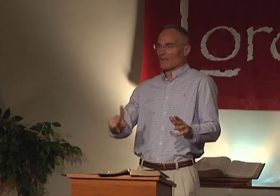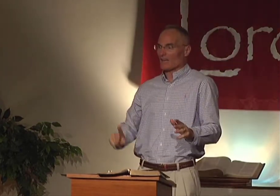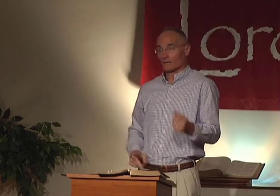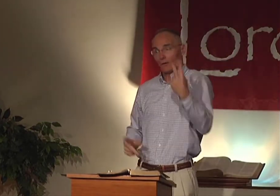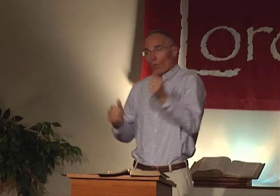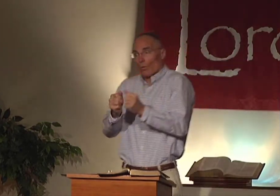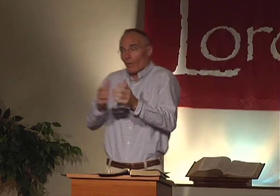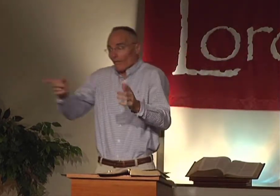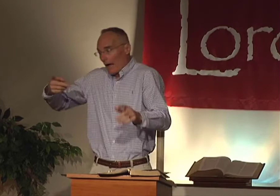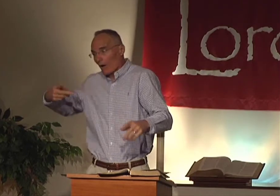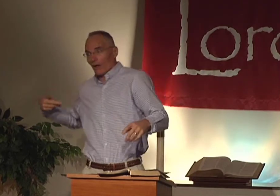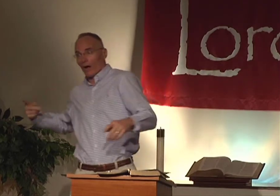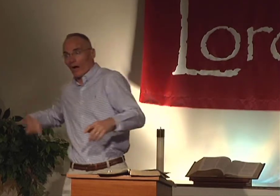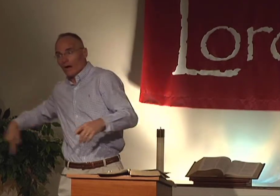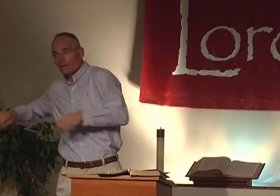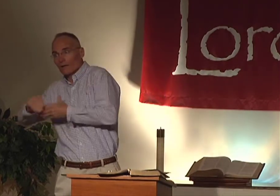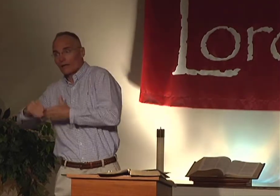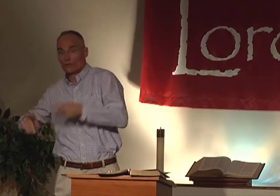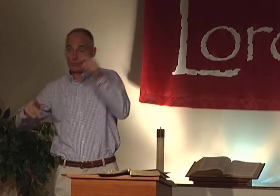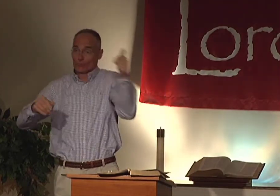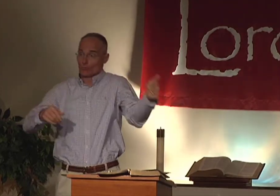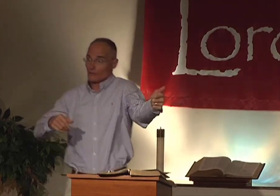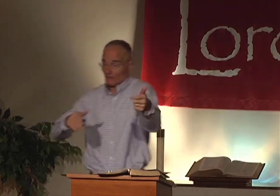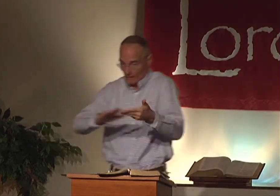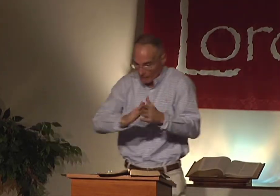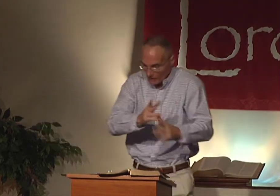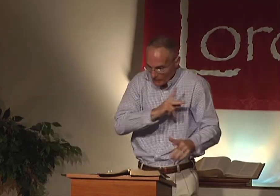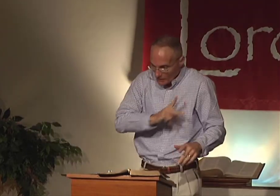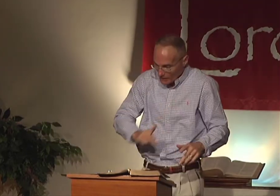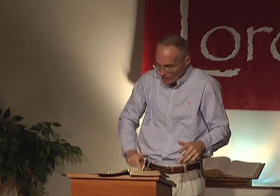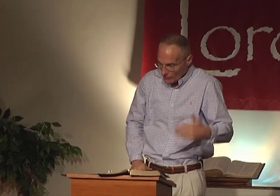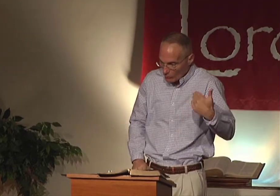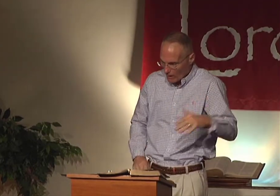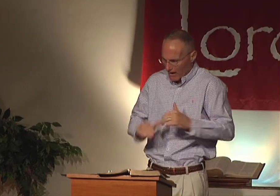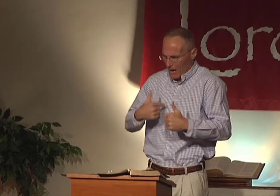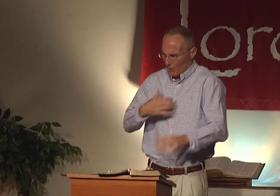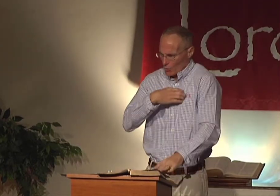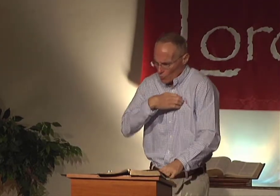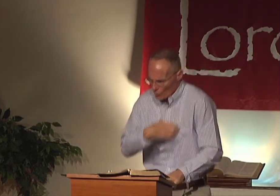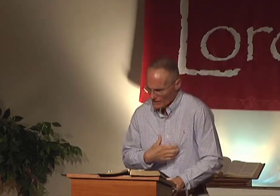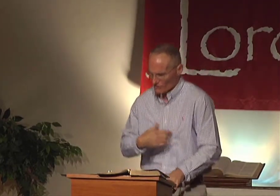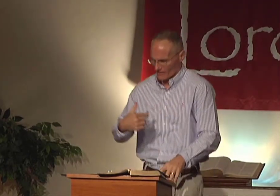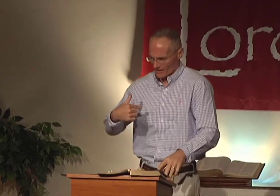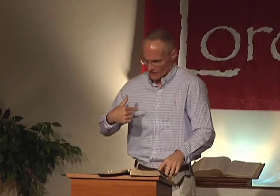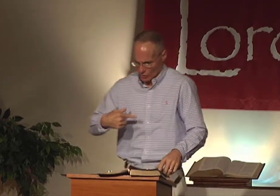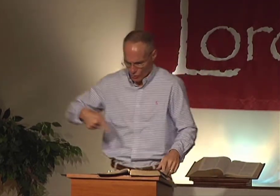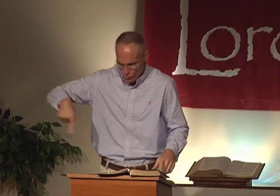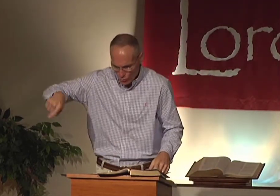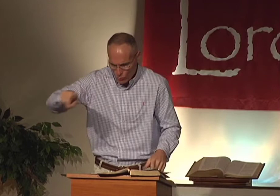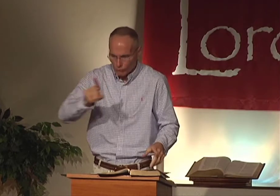You've begun to rule as a king. Without us leaders, you yourself have become like a king. Oh, how I